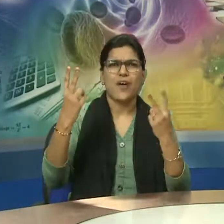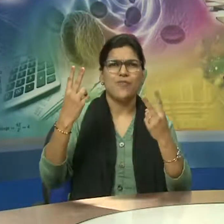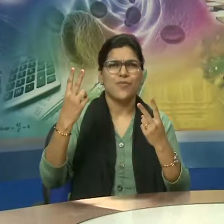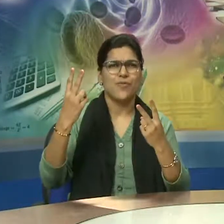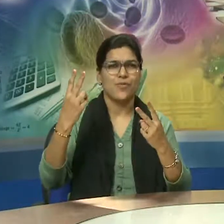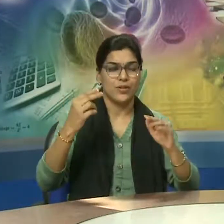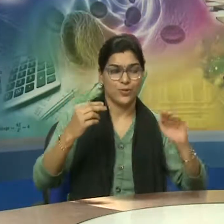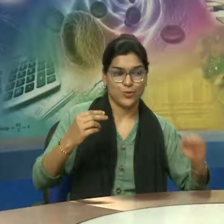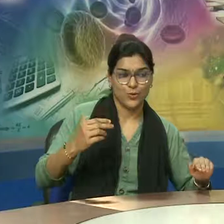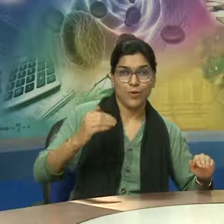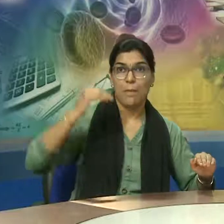and